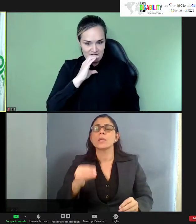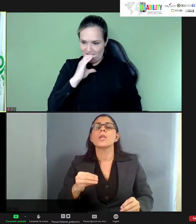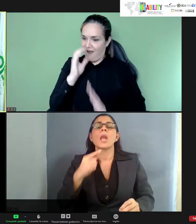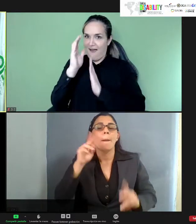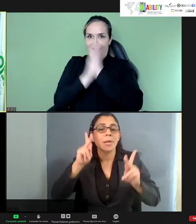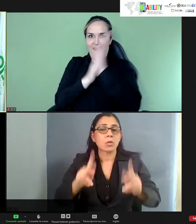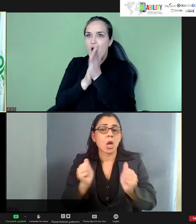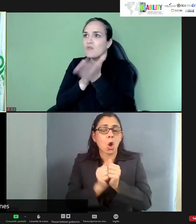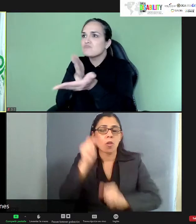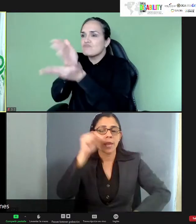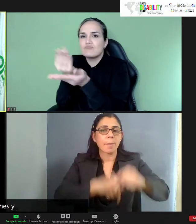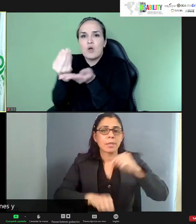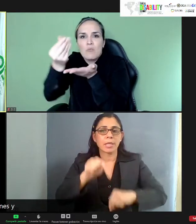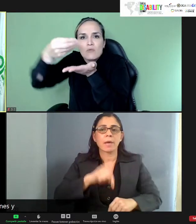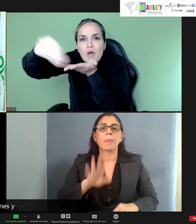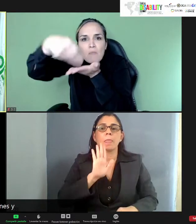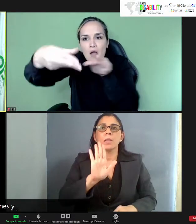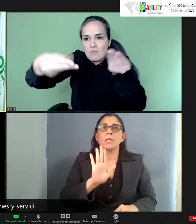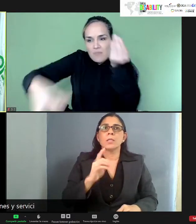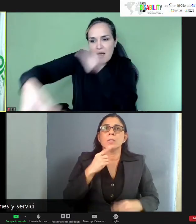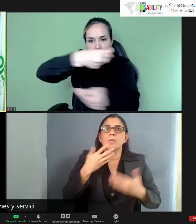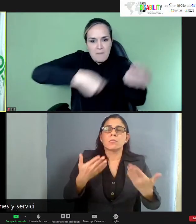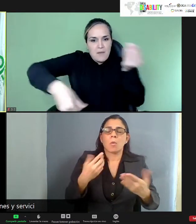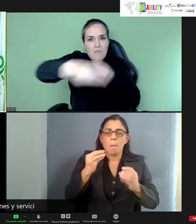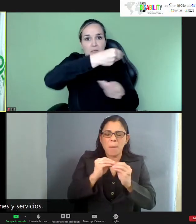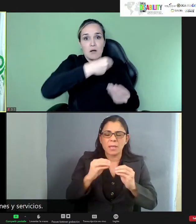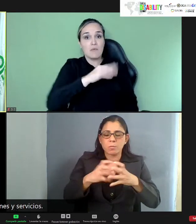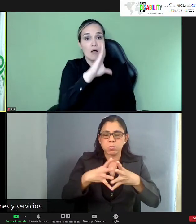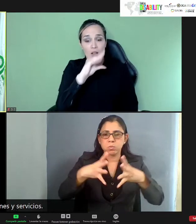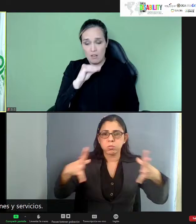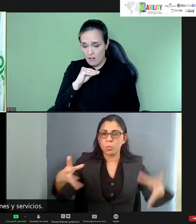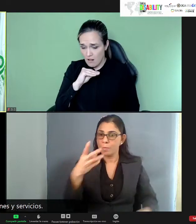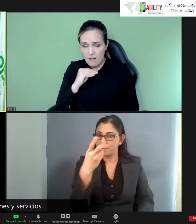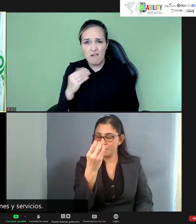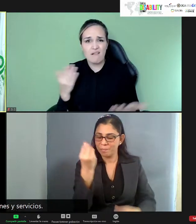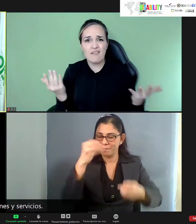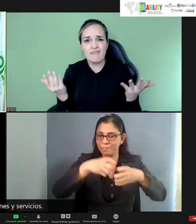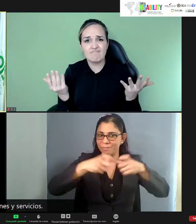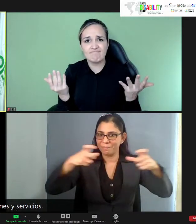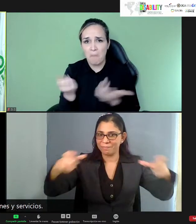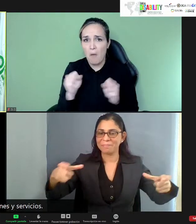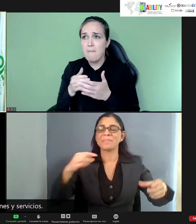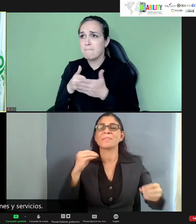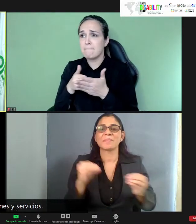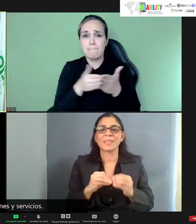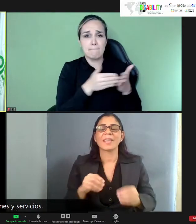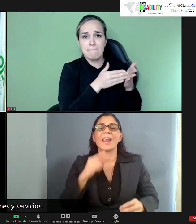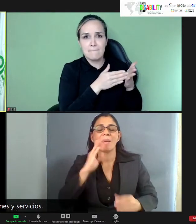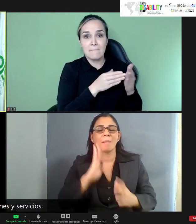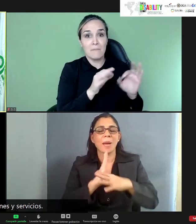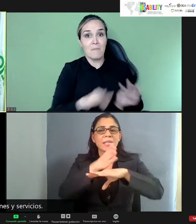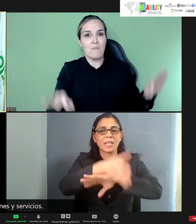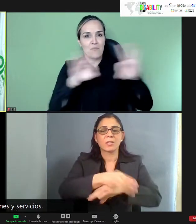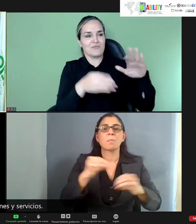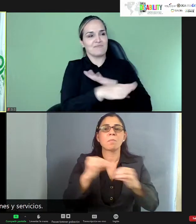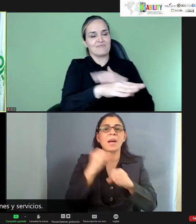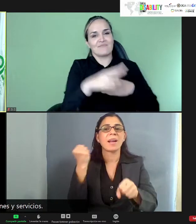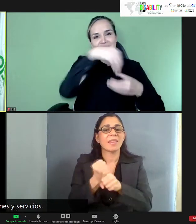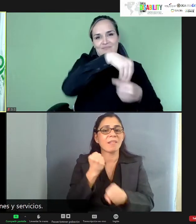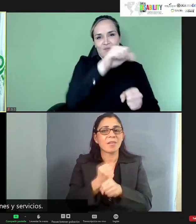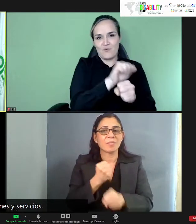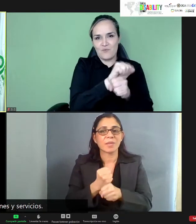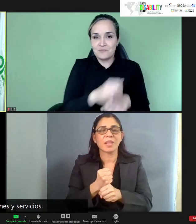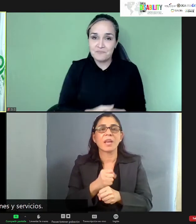we can only work on this if these people will get more income and for these of course it is essential to